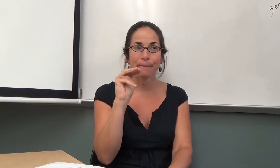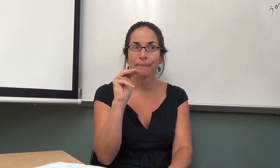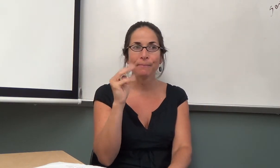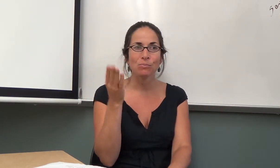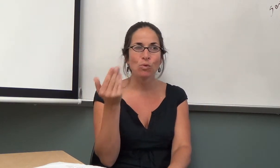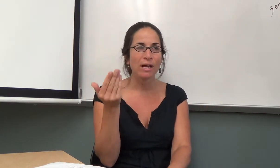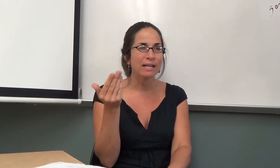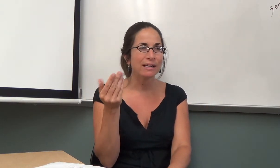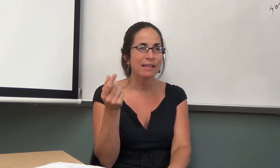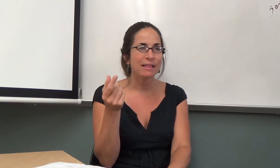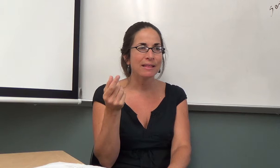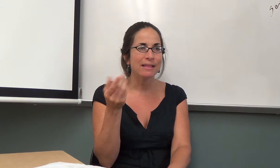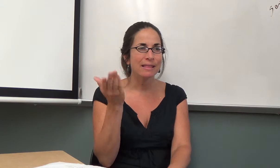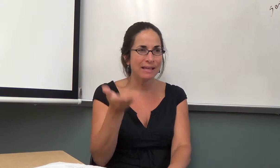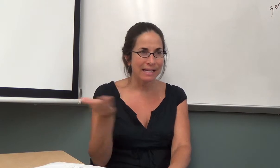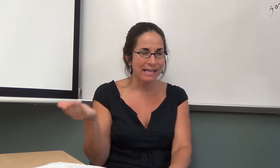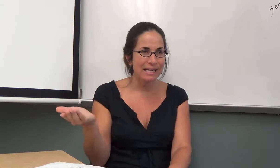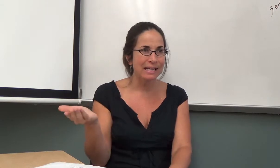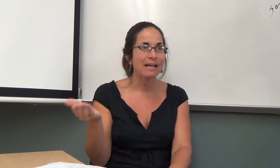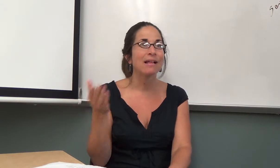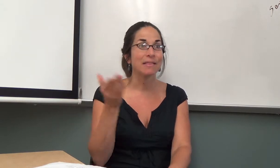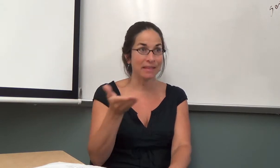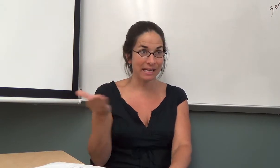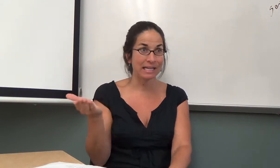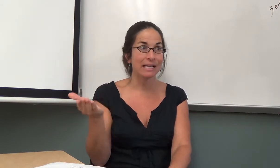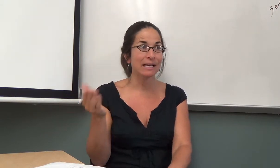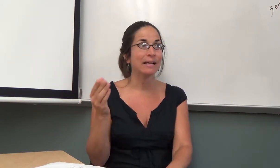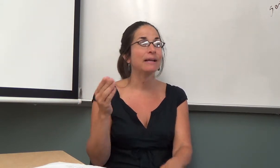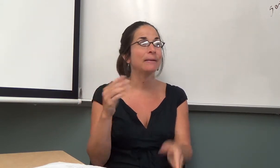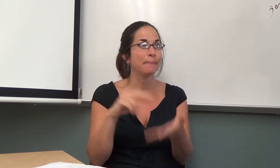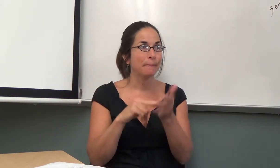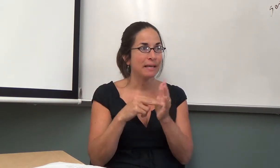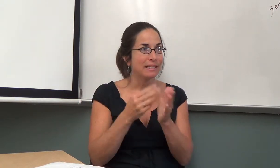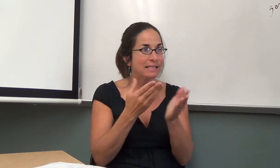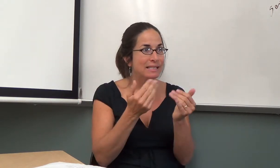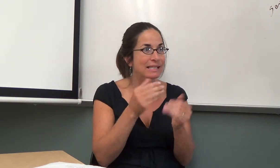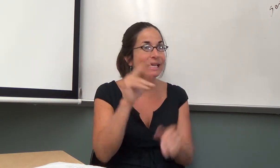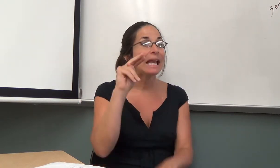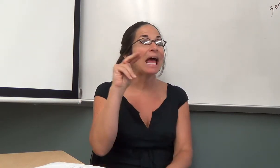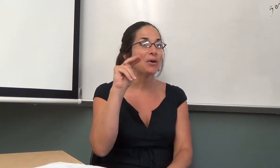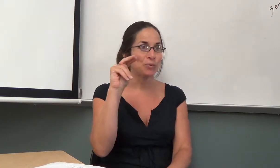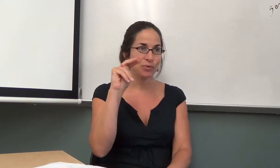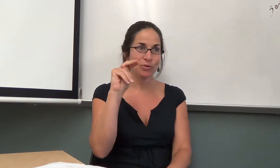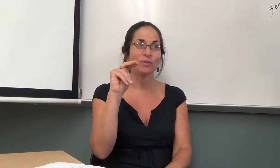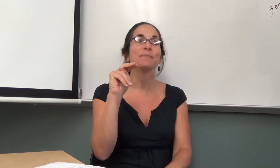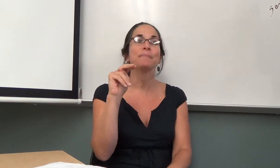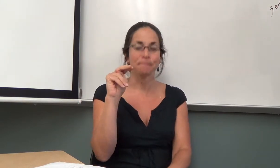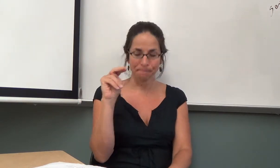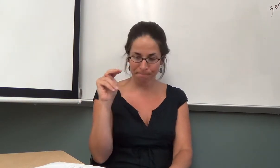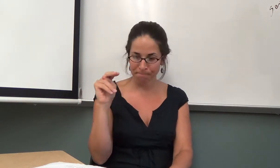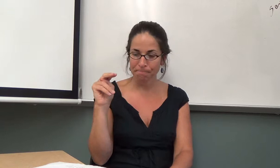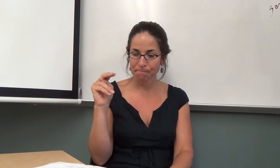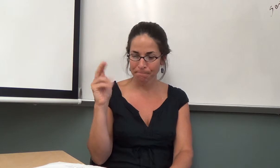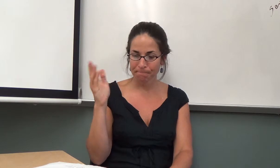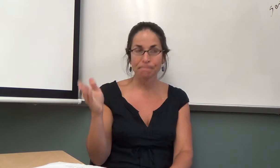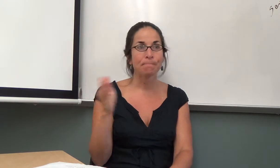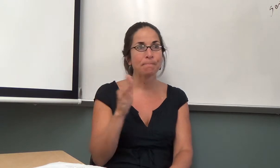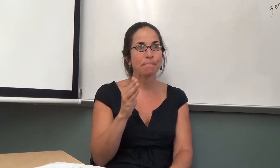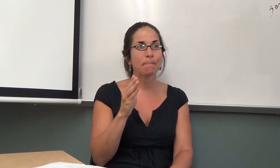Freedom. It's a thing, isn't it? Yeah. So that makes it a, A noun. a noun. Well done. And what about